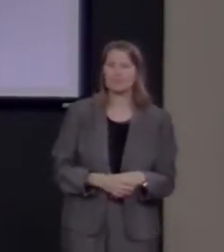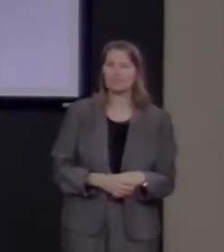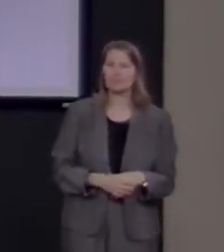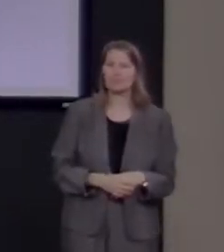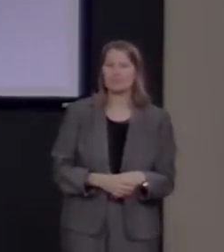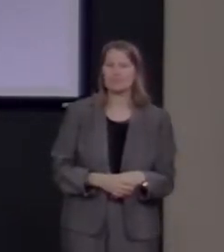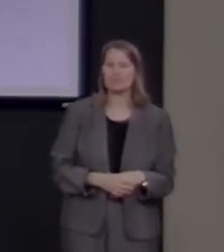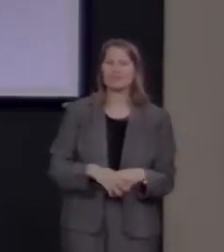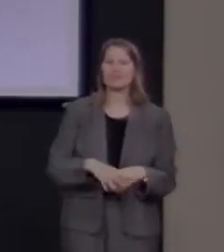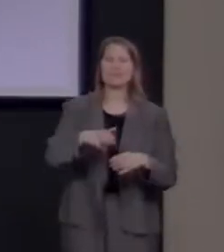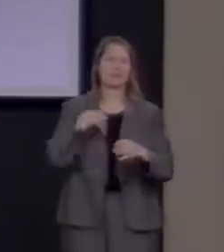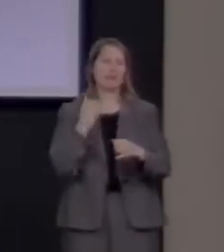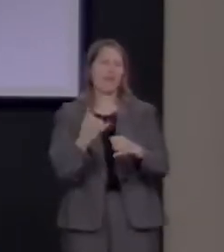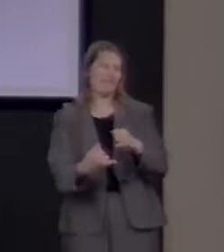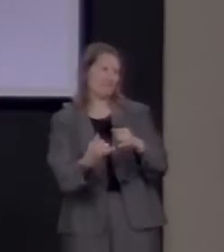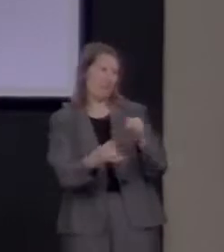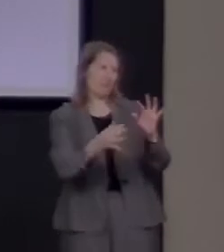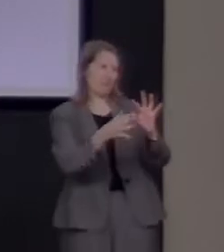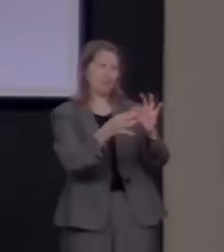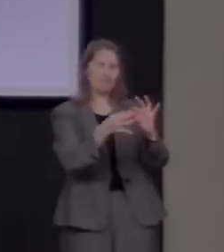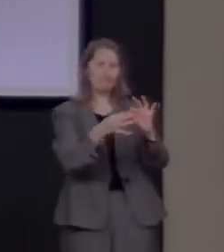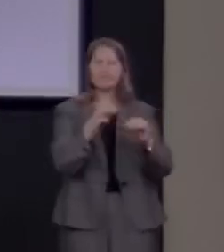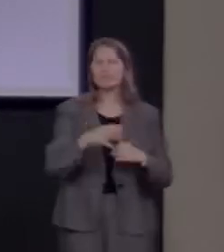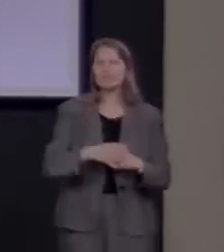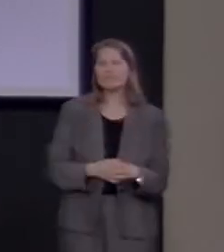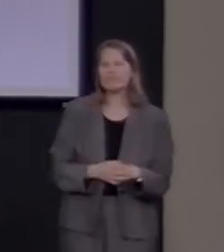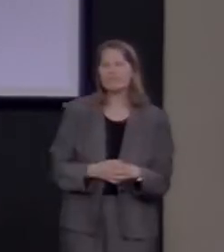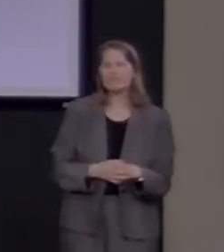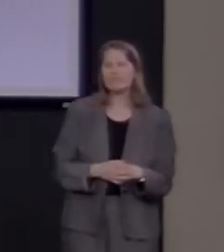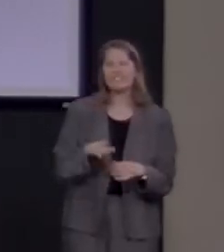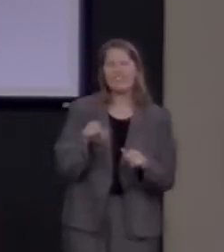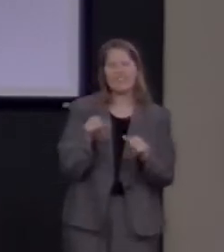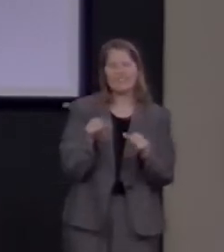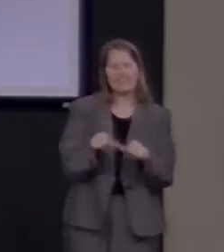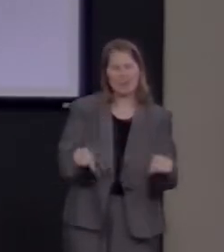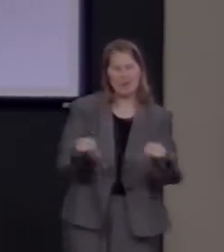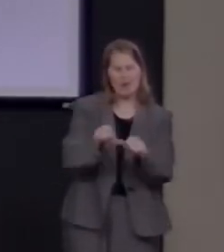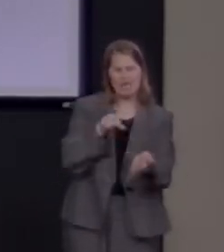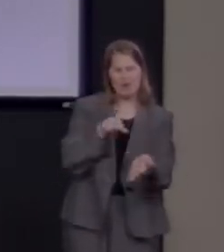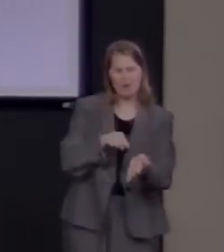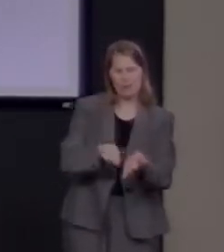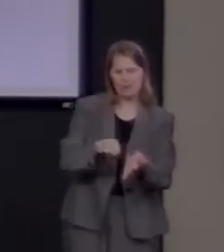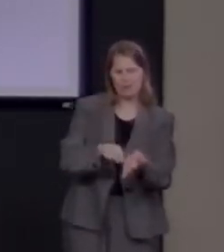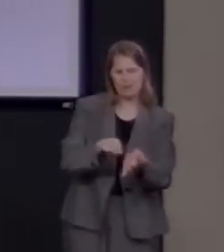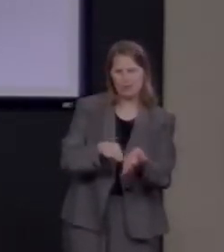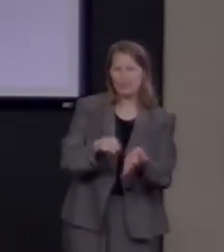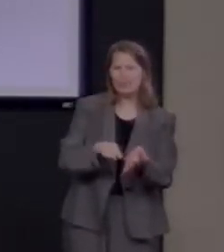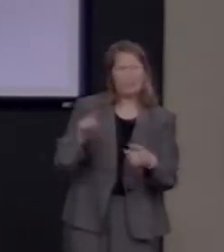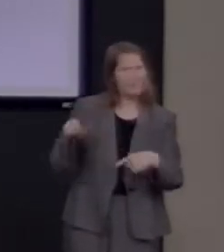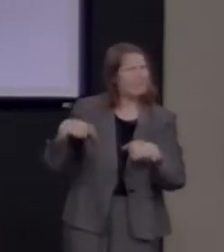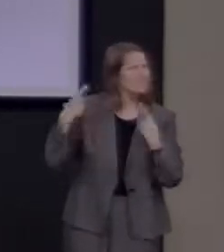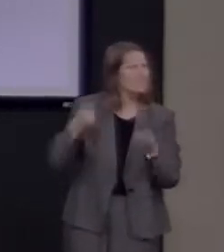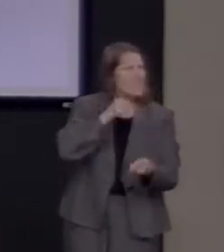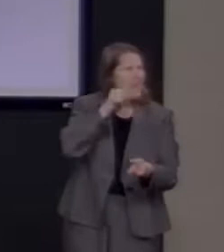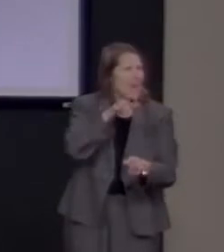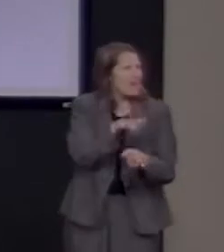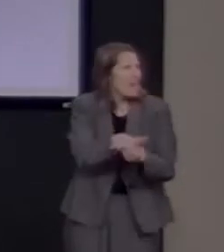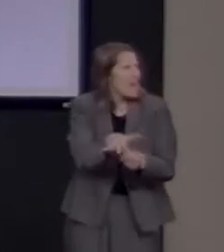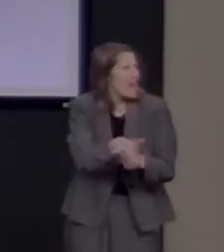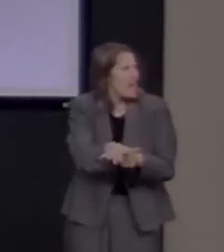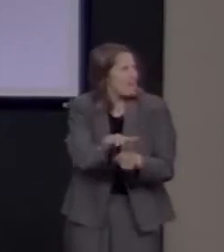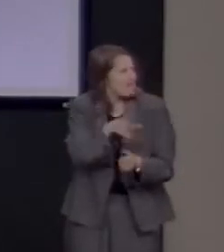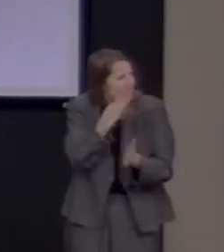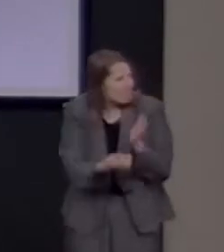The final thing I would sort of want to touch upon is an area of research that I think is neglected sometimes and will